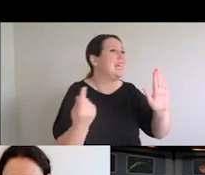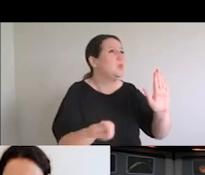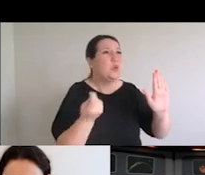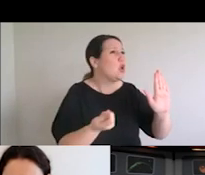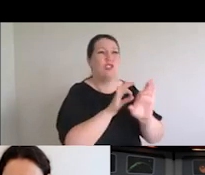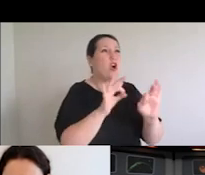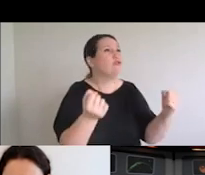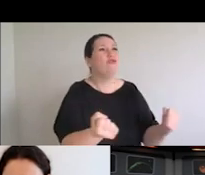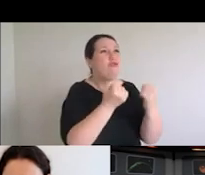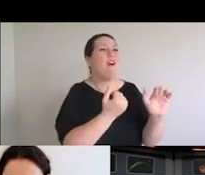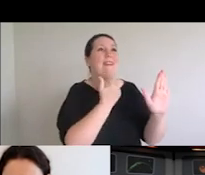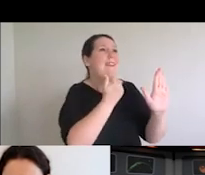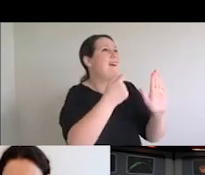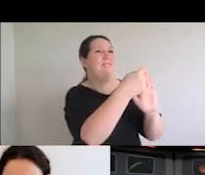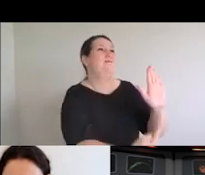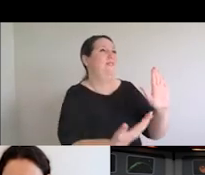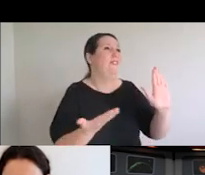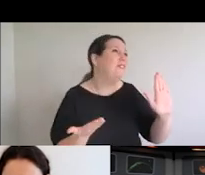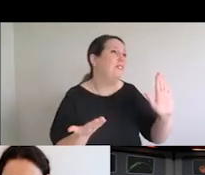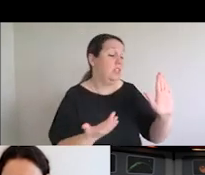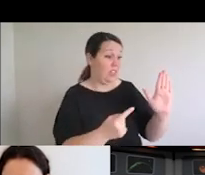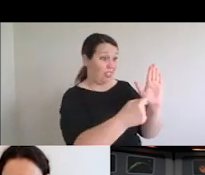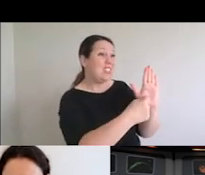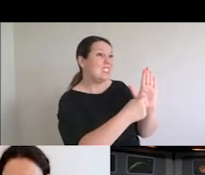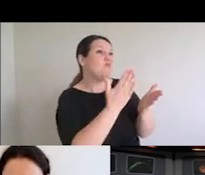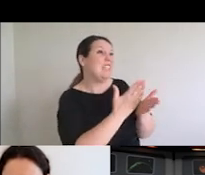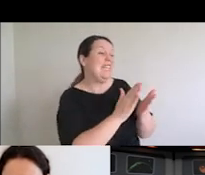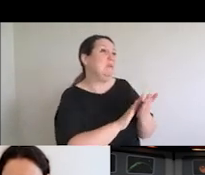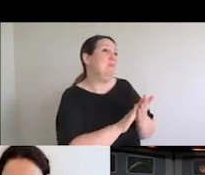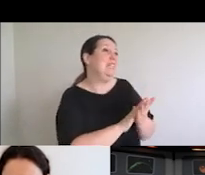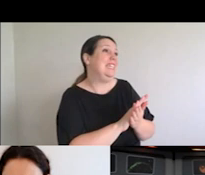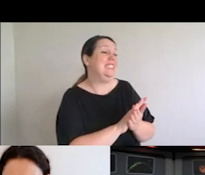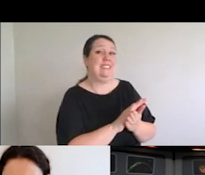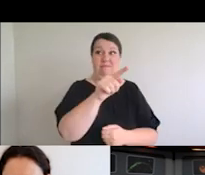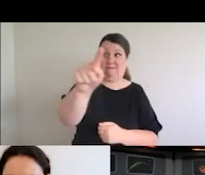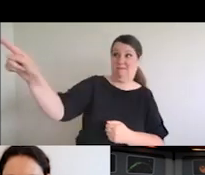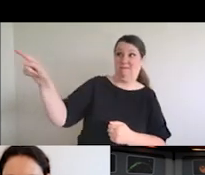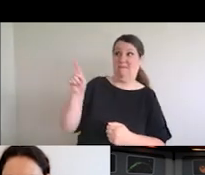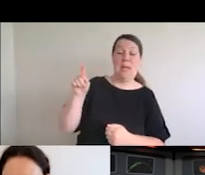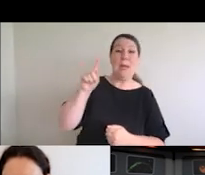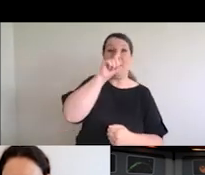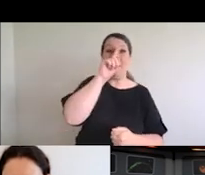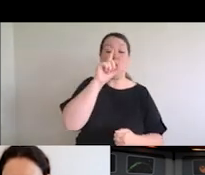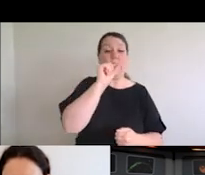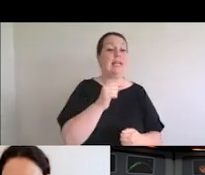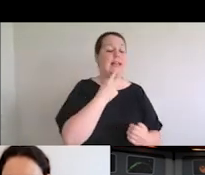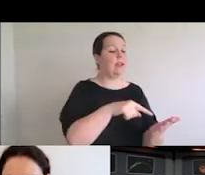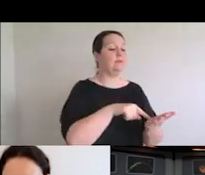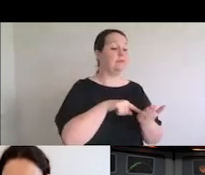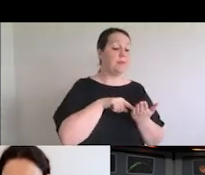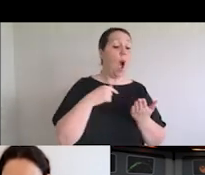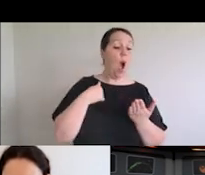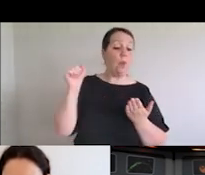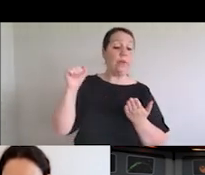Or one hotel with Braille on the door, on the room numbers in Rotorua.